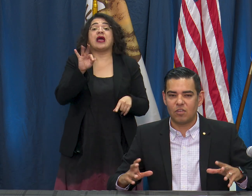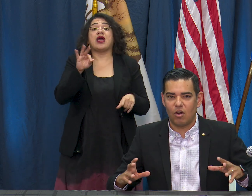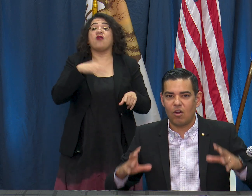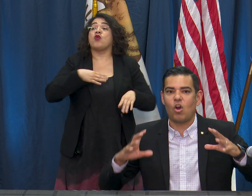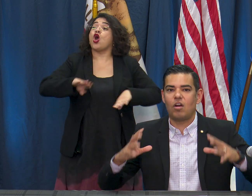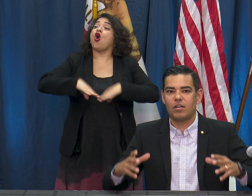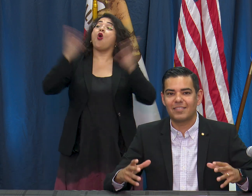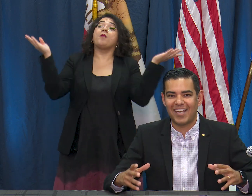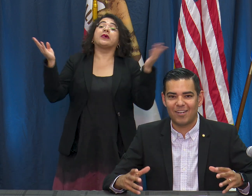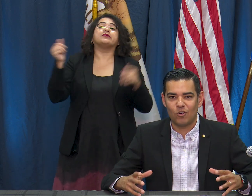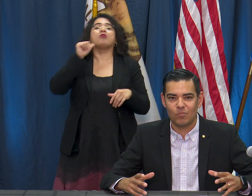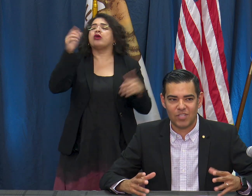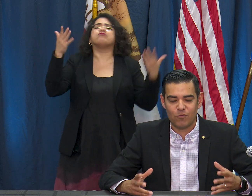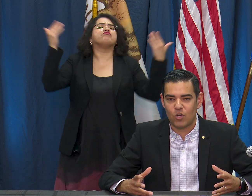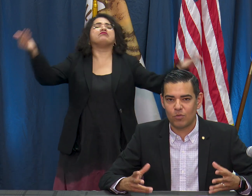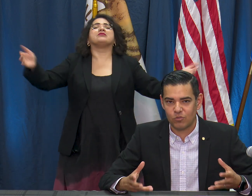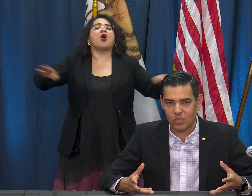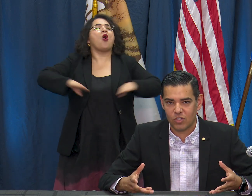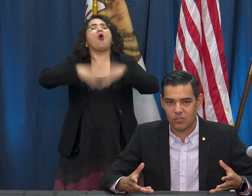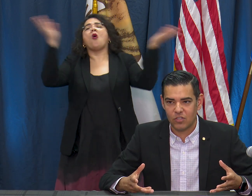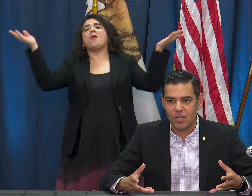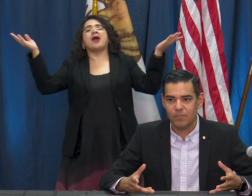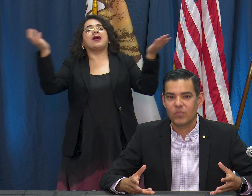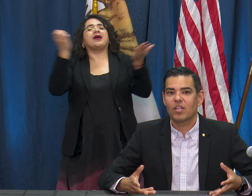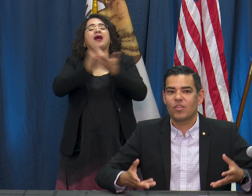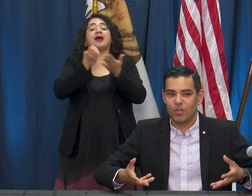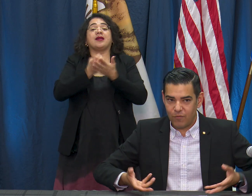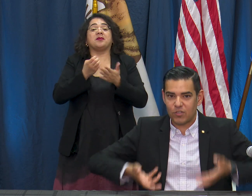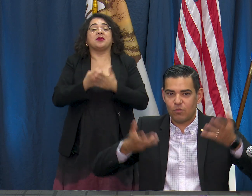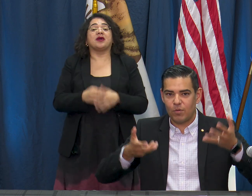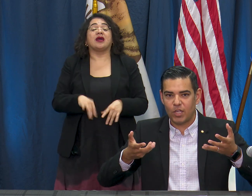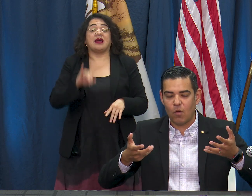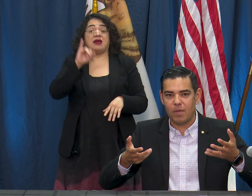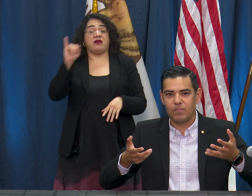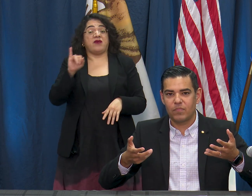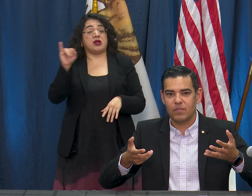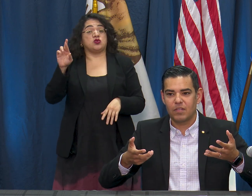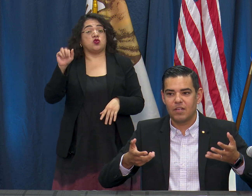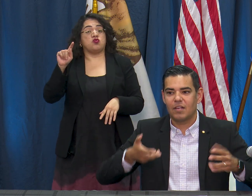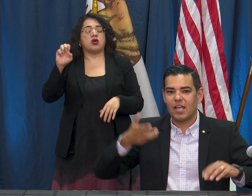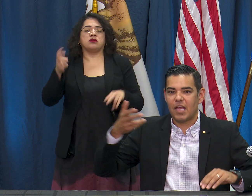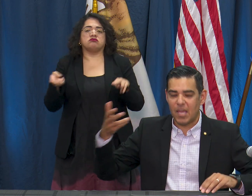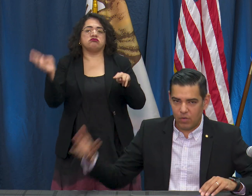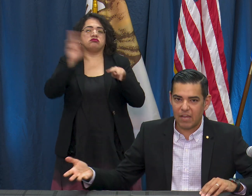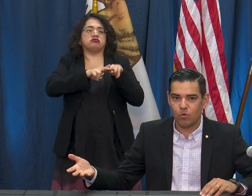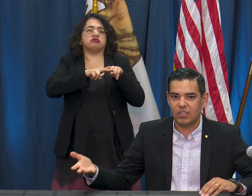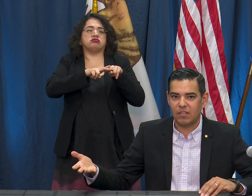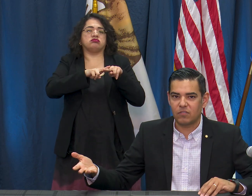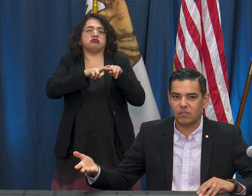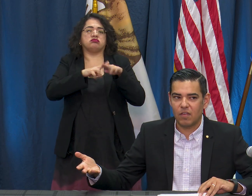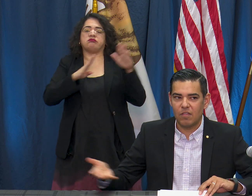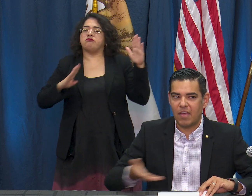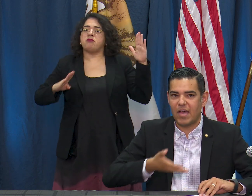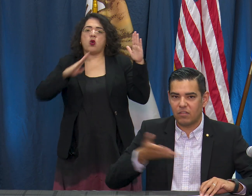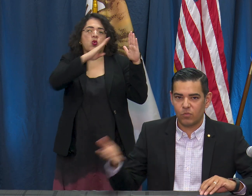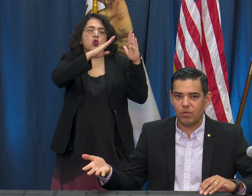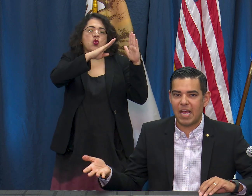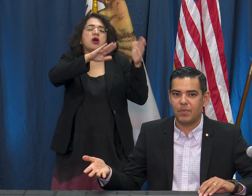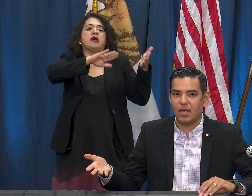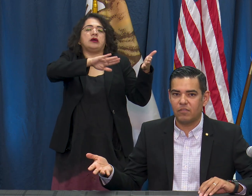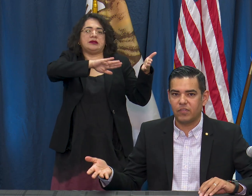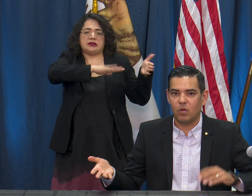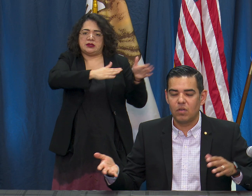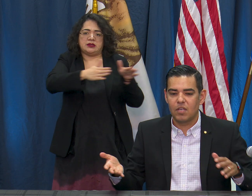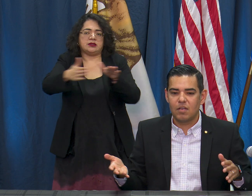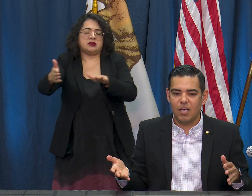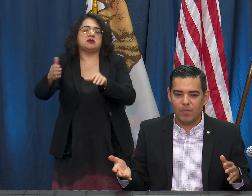lifted these our stay-at-home, safer-at-home restrictions, the infection rate would go up, and we'd have more deaths. That is what would